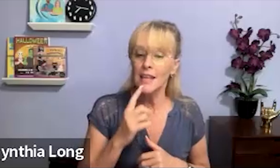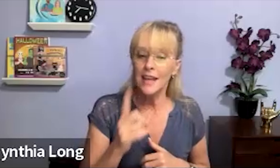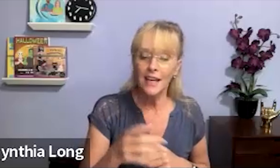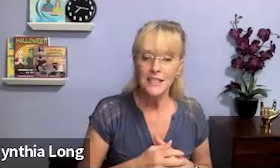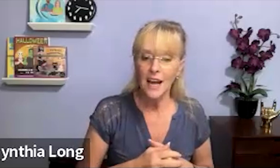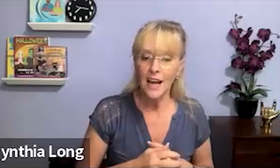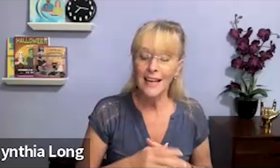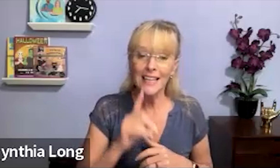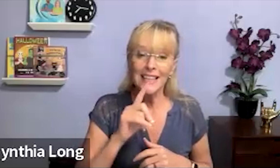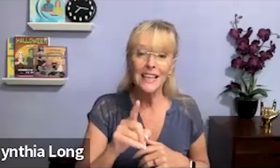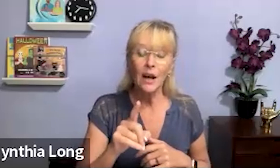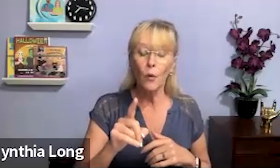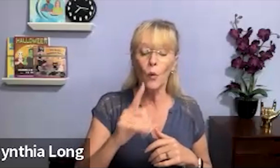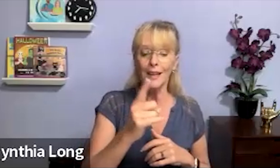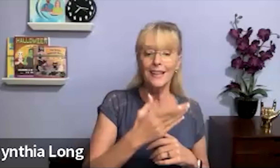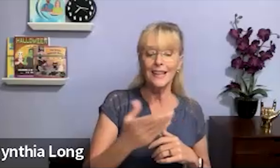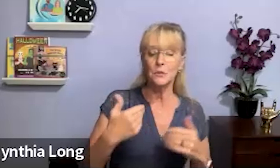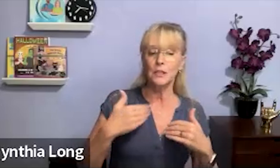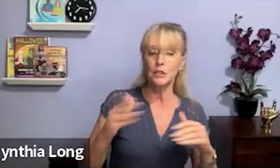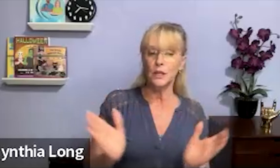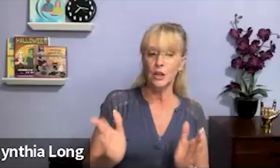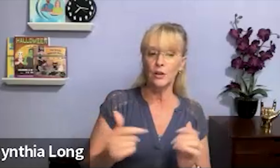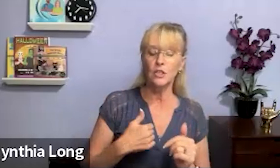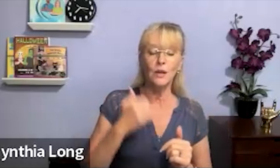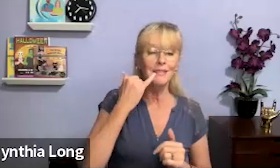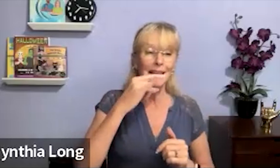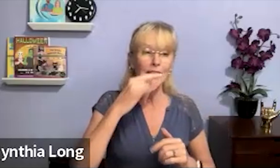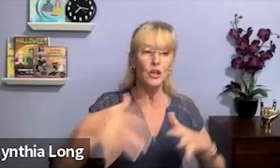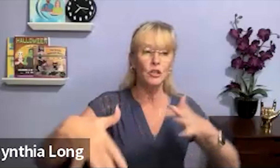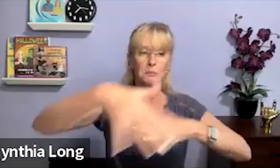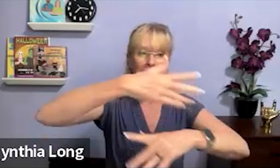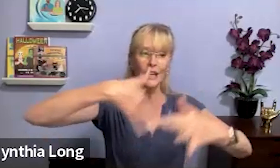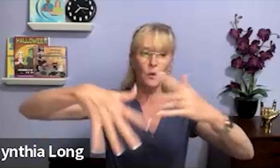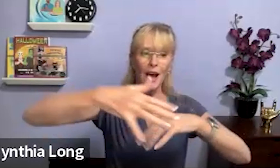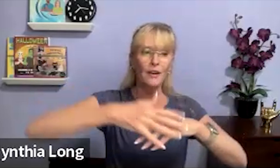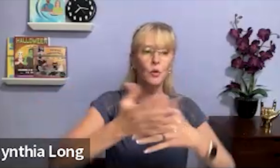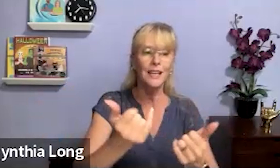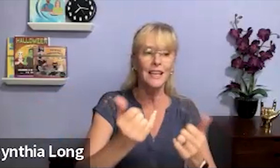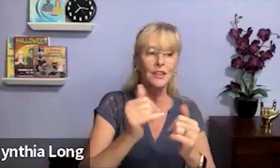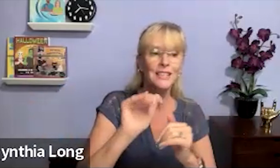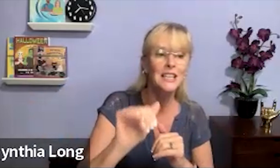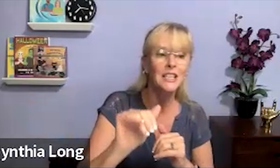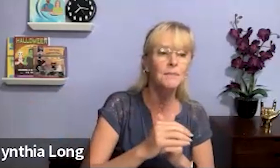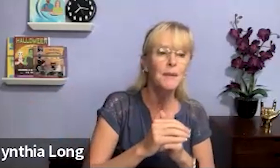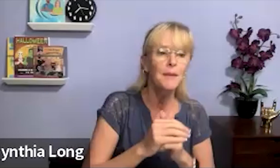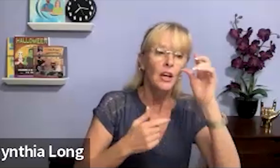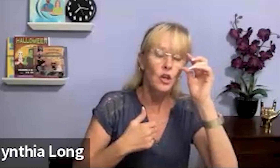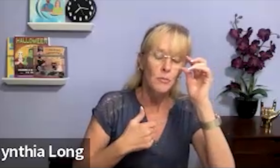then one of the things we do and encourage you, if the kids are just playing around and you want to get their attention, you